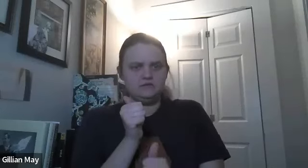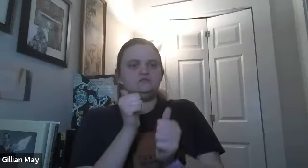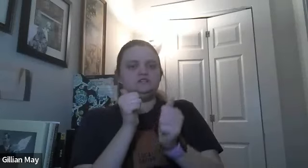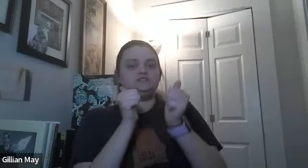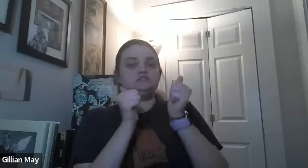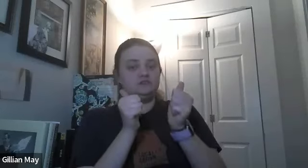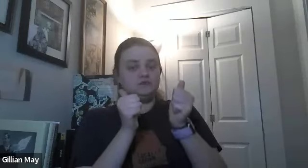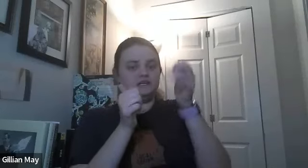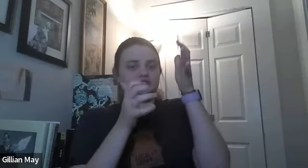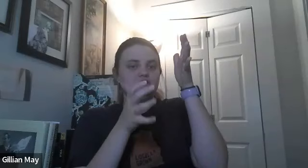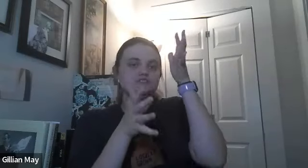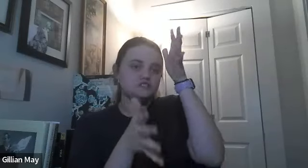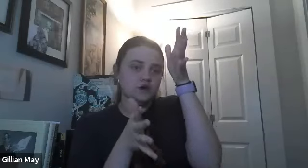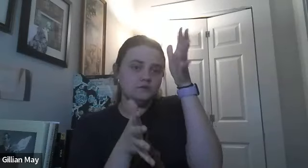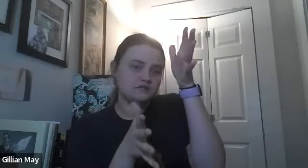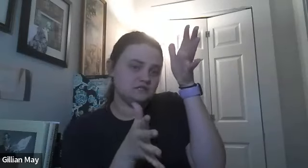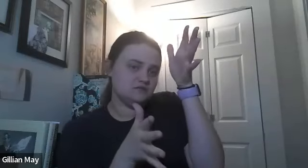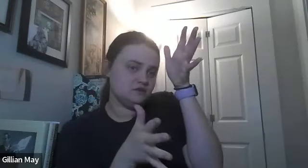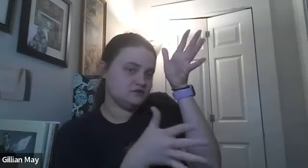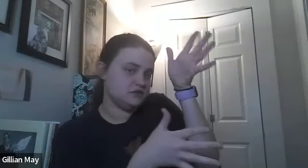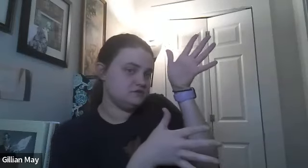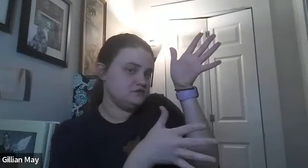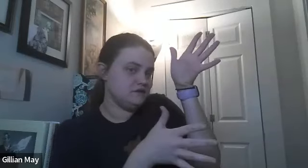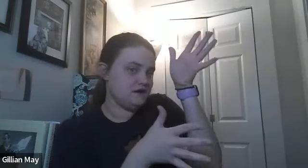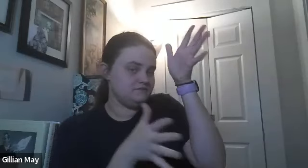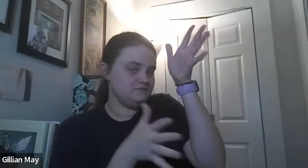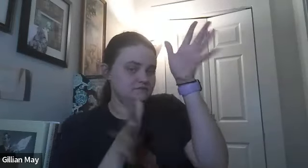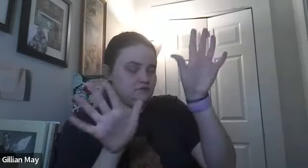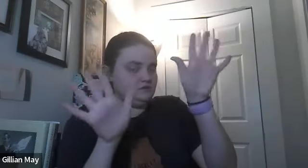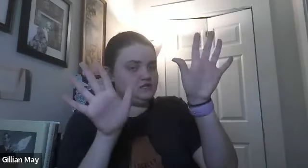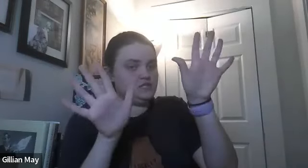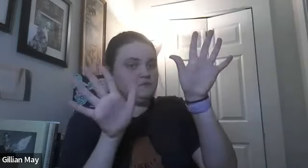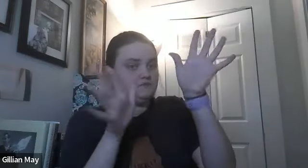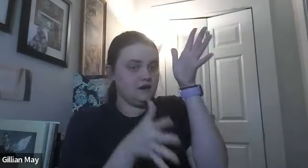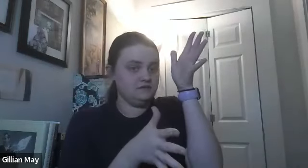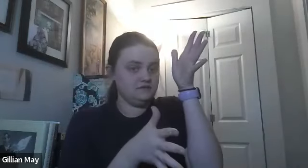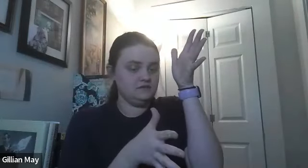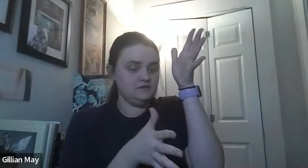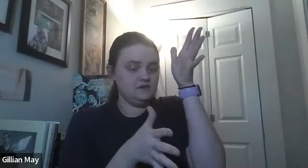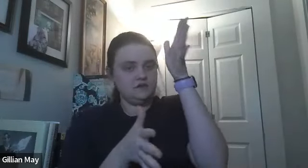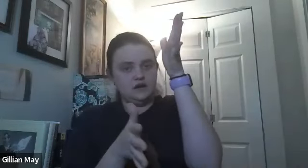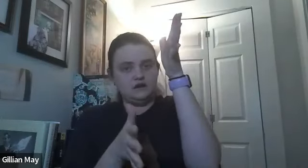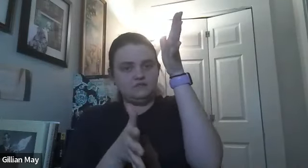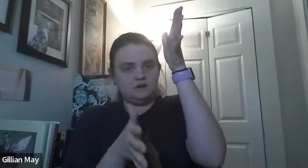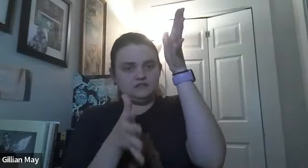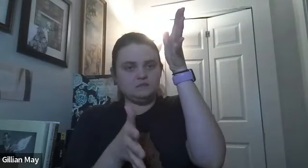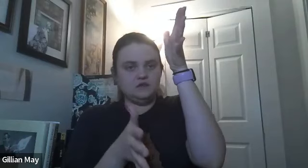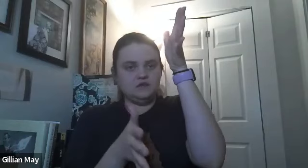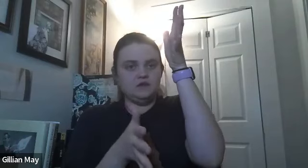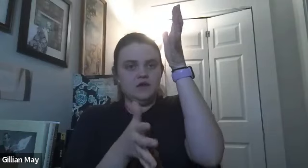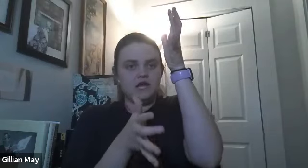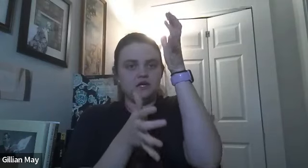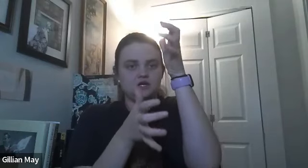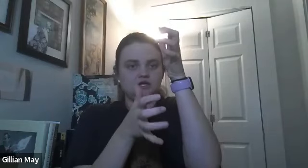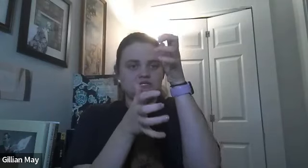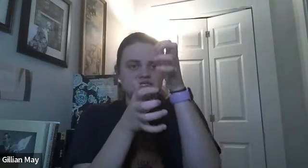So what you're doing is you're gonna start with these, you're gonna start with hand shape of fives, kind of one on top of the other, and you're gonna